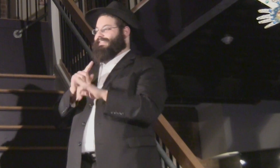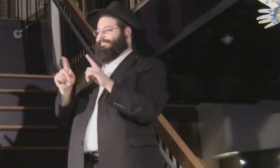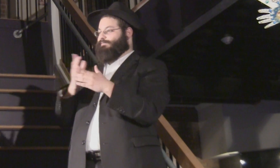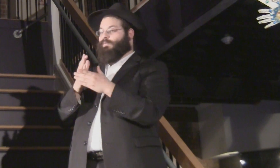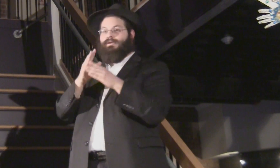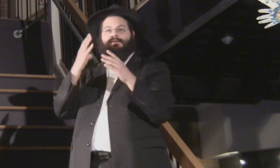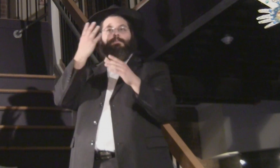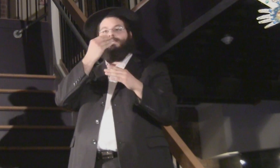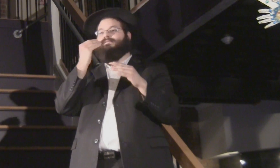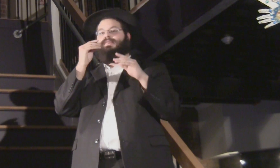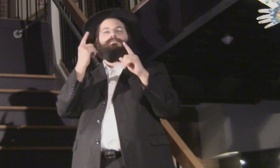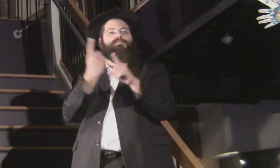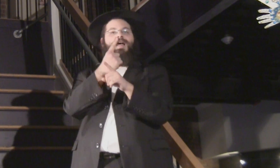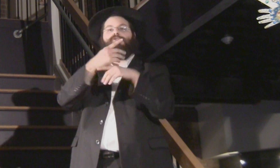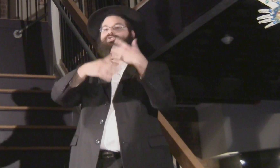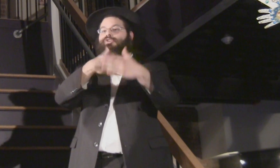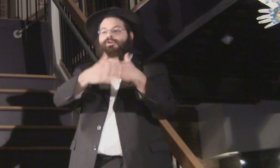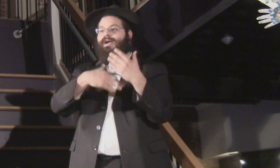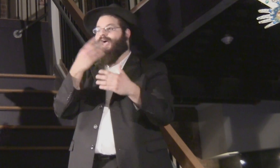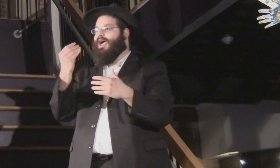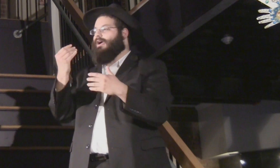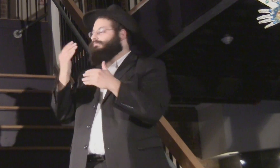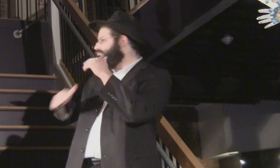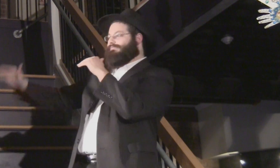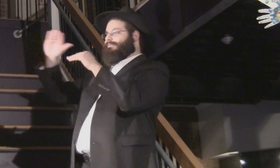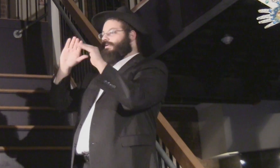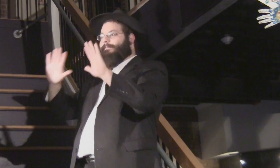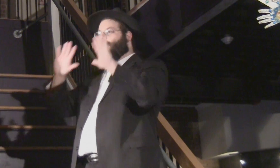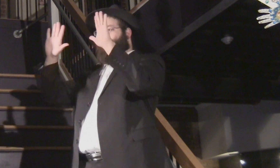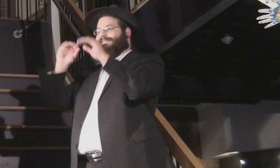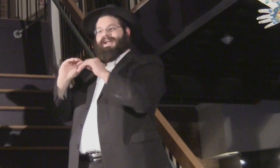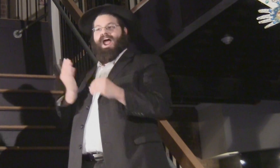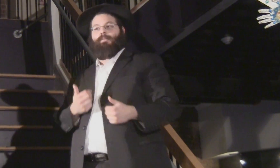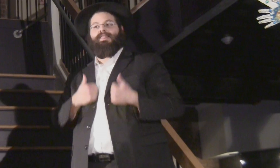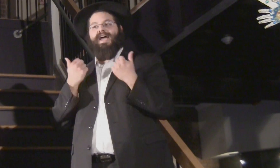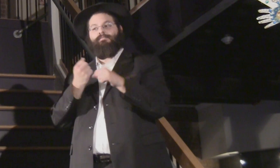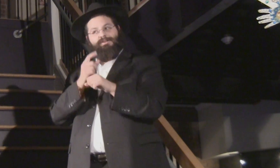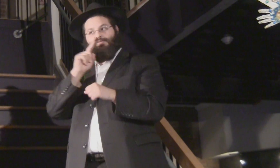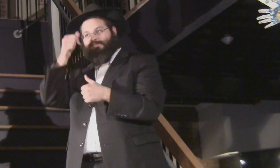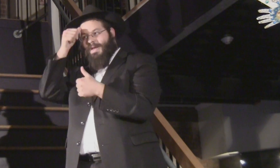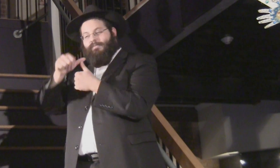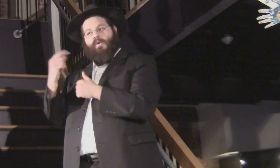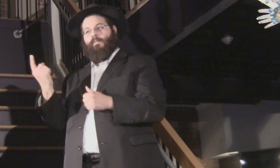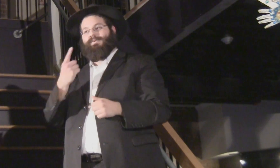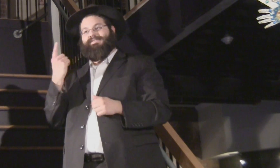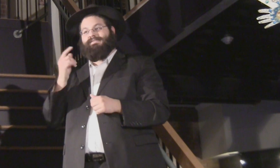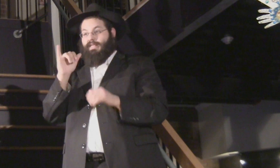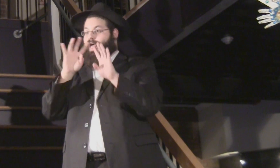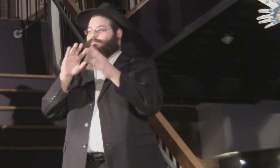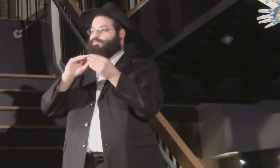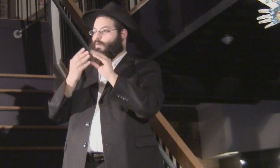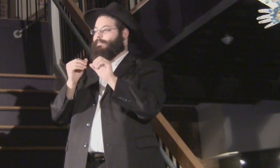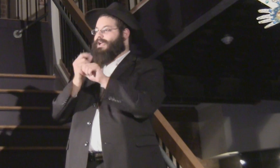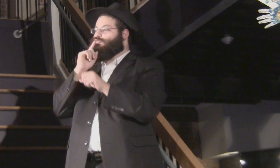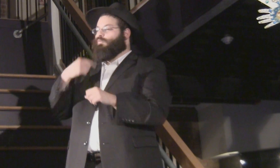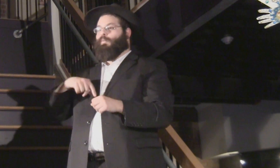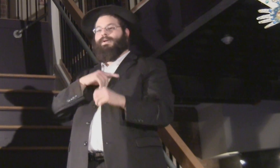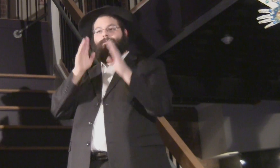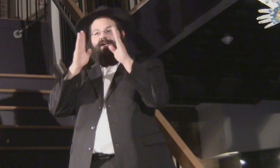above natural. Right? We share the beautiful things together. And then above that. We have to remember that always with the